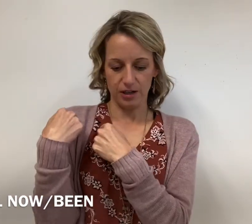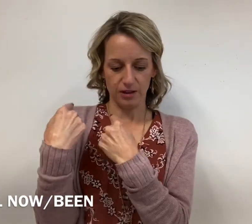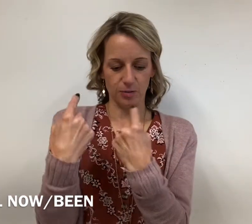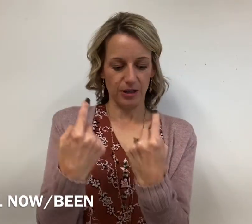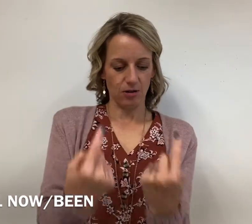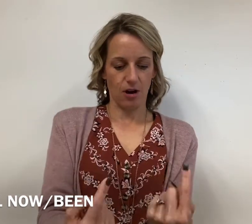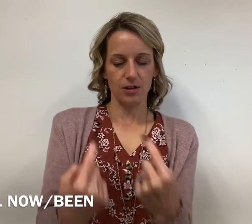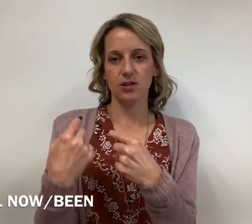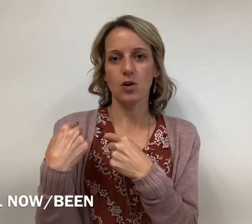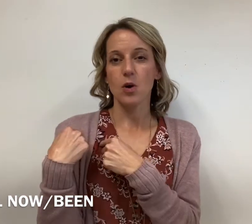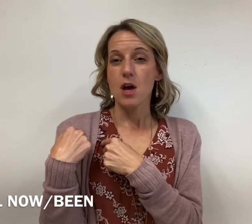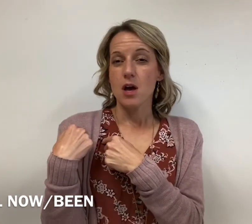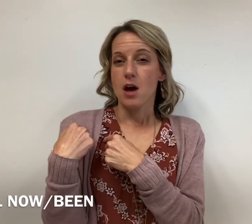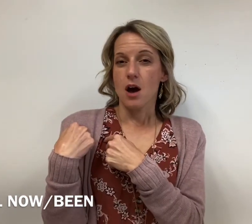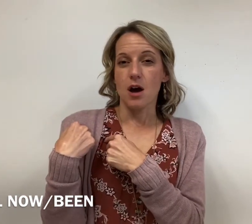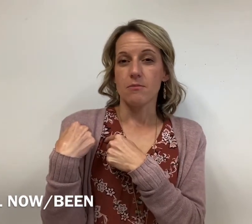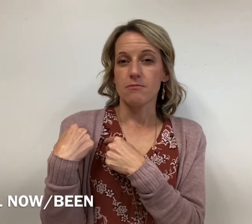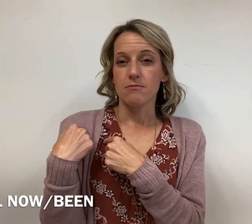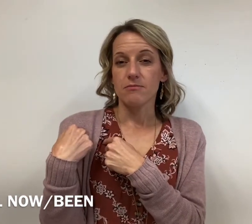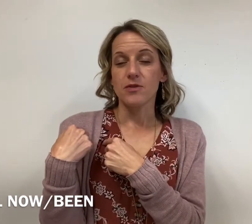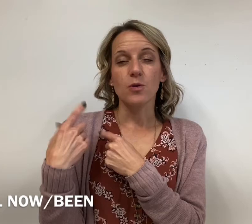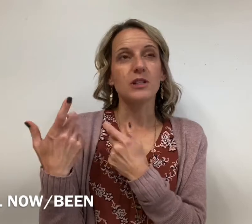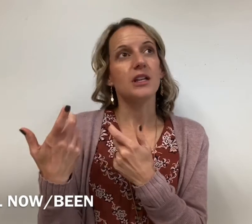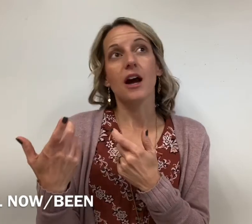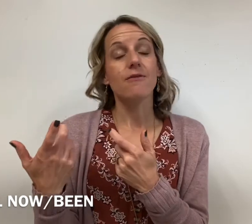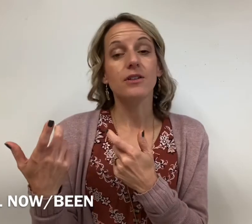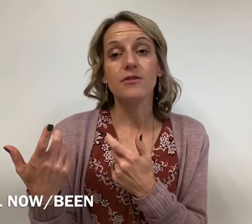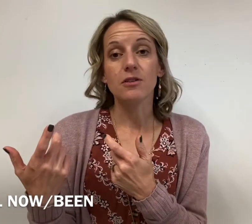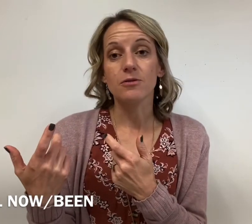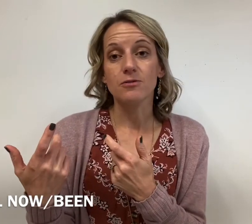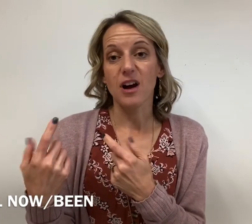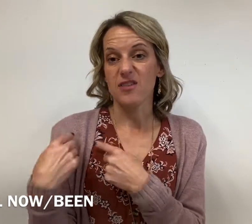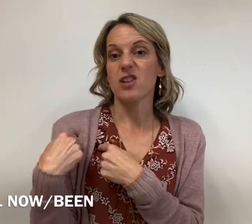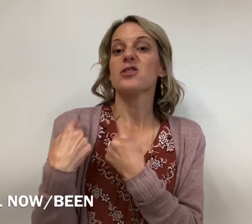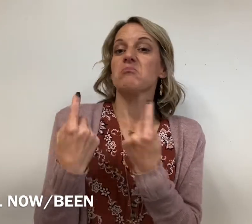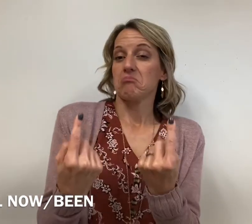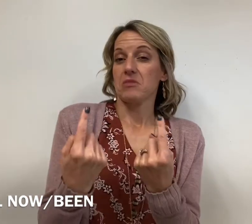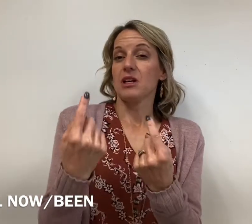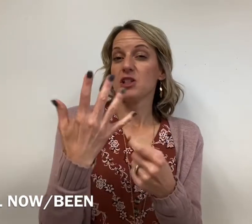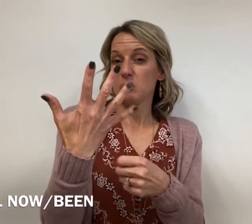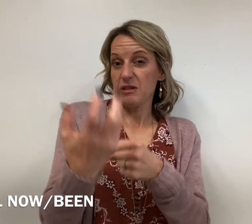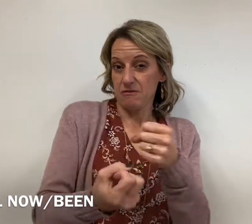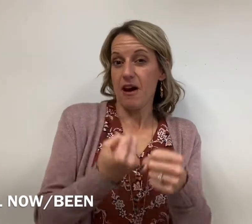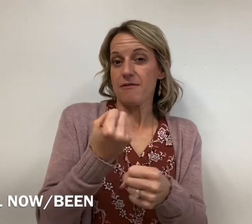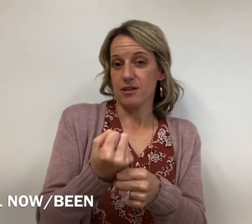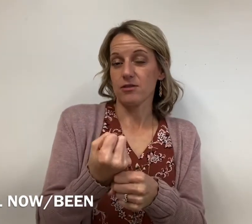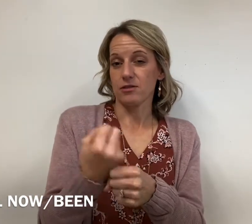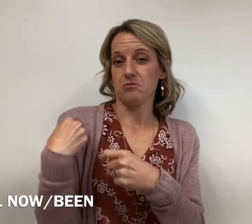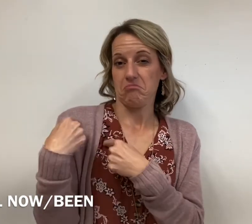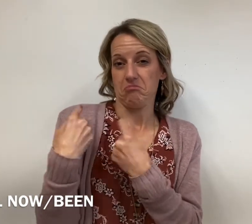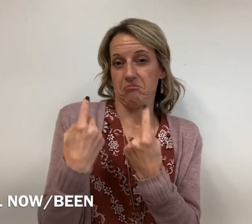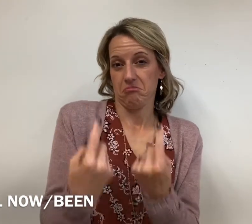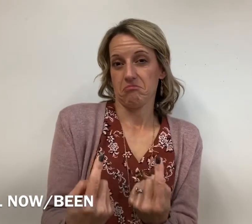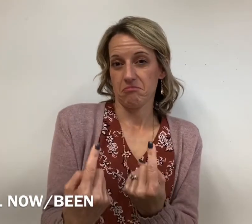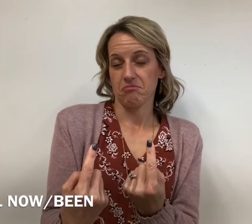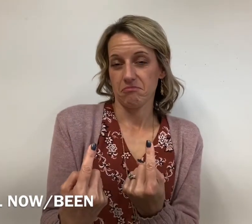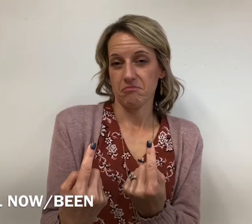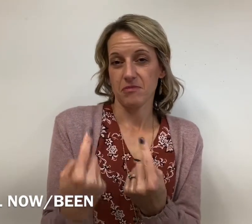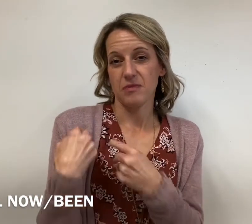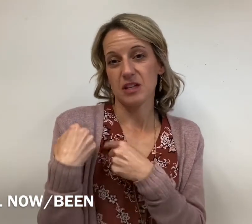little bit across. So if you wanna say, I've lived there for 5 years, it's been 5 years. It's